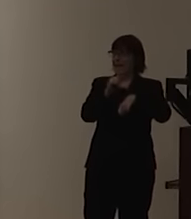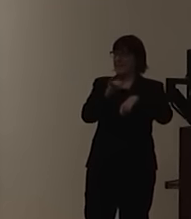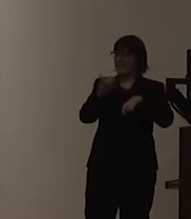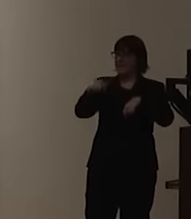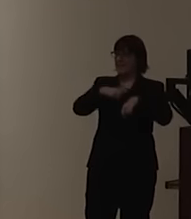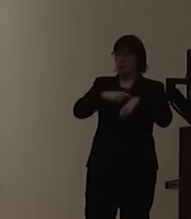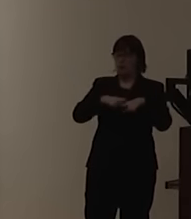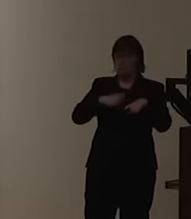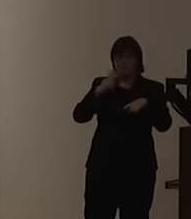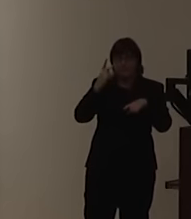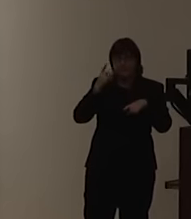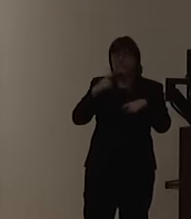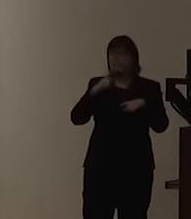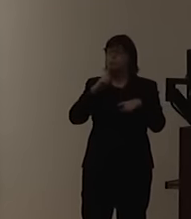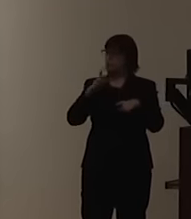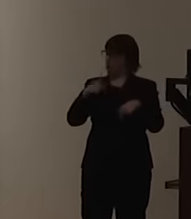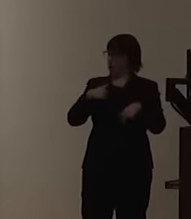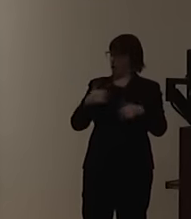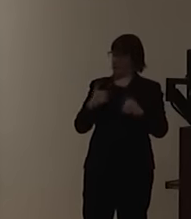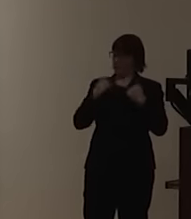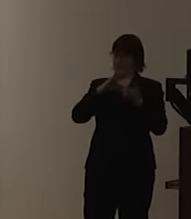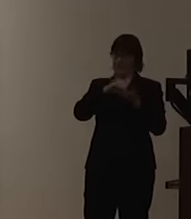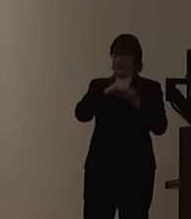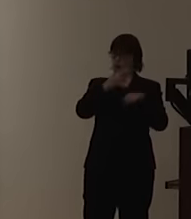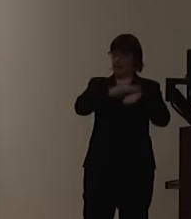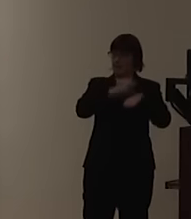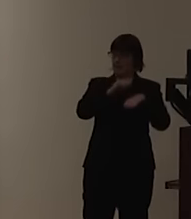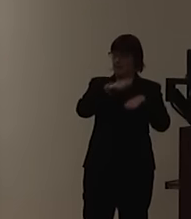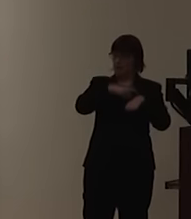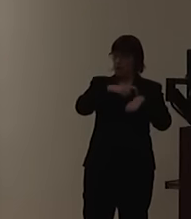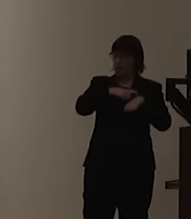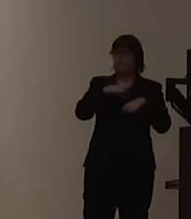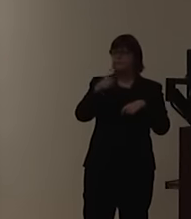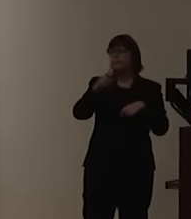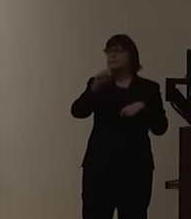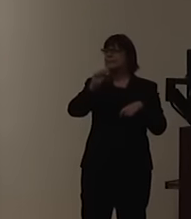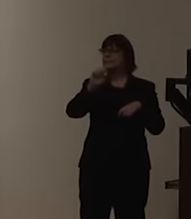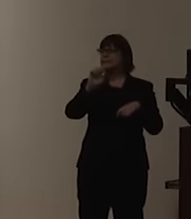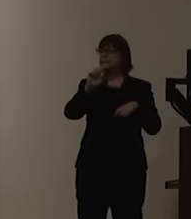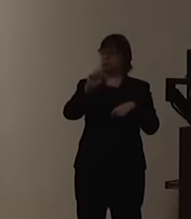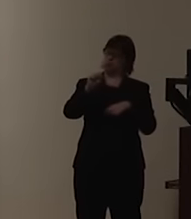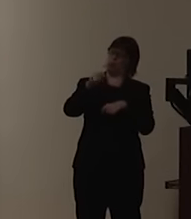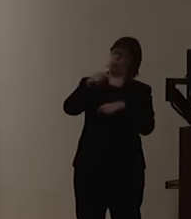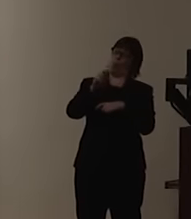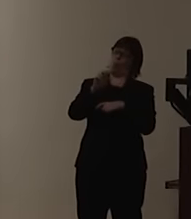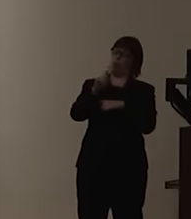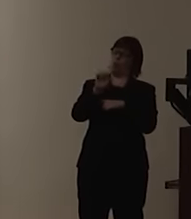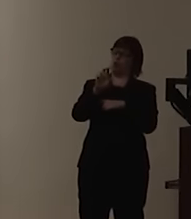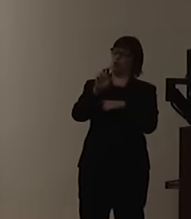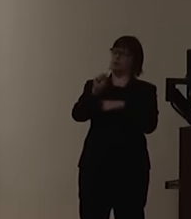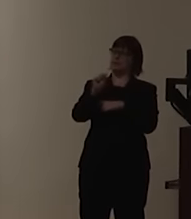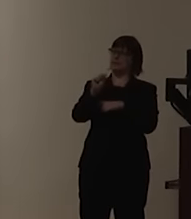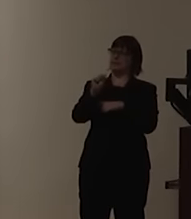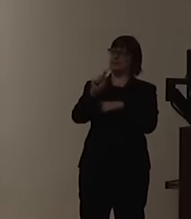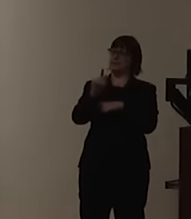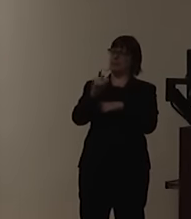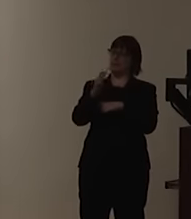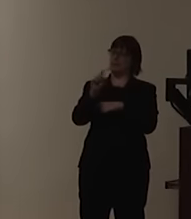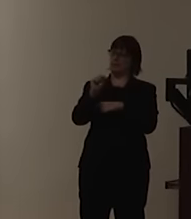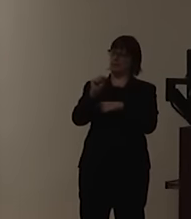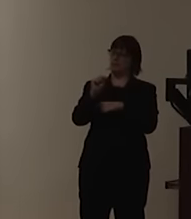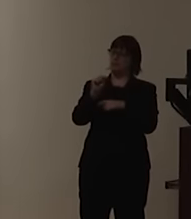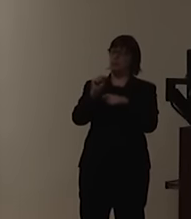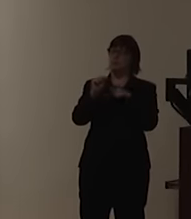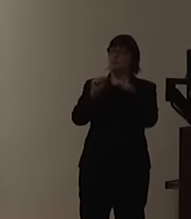would see in rural central Haiti, where I was living and working in a squatter settlement, was in 1986. And I would later do